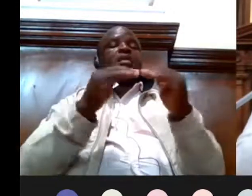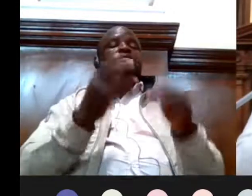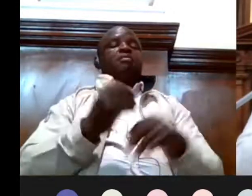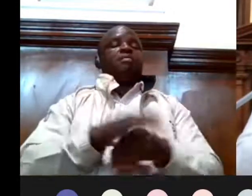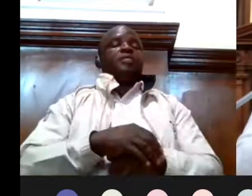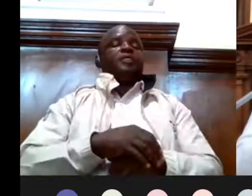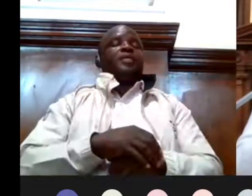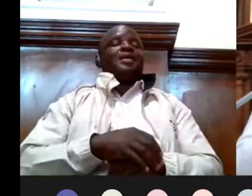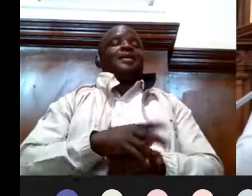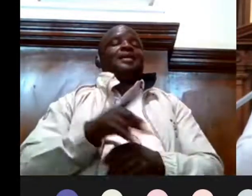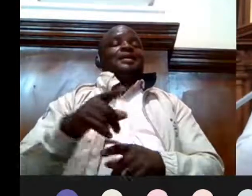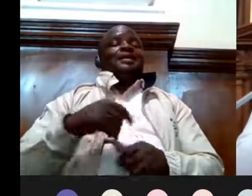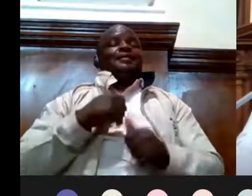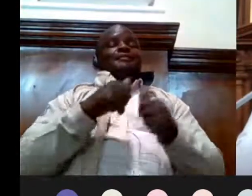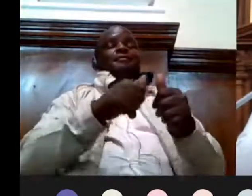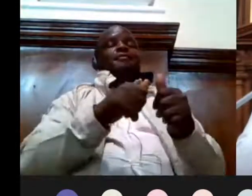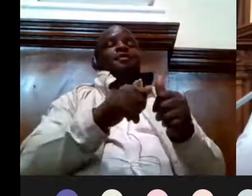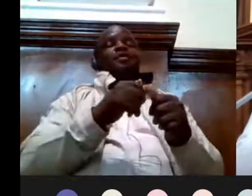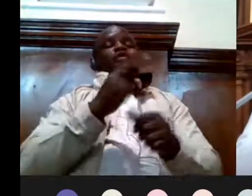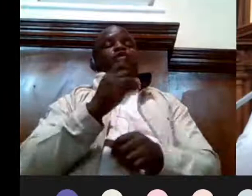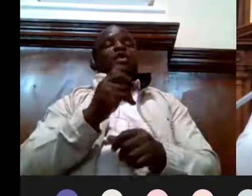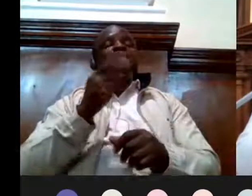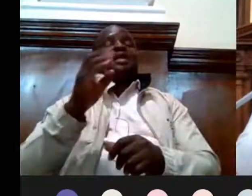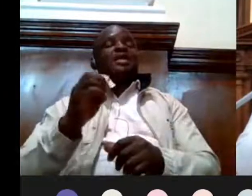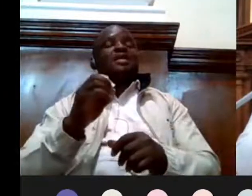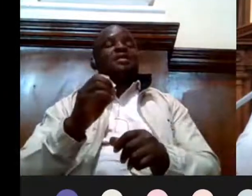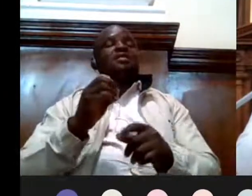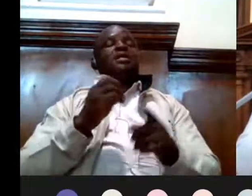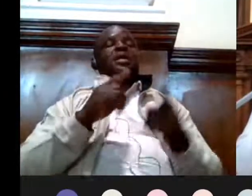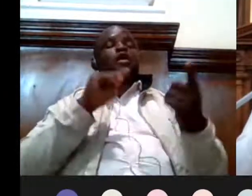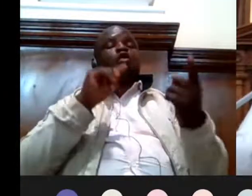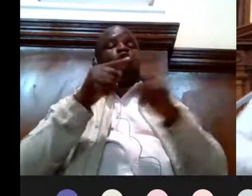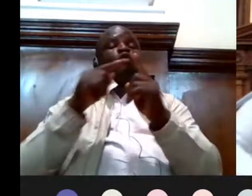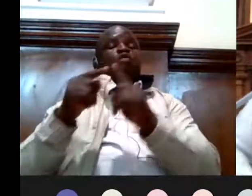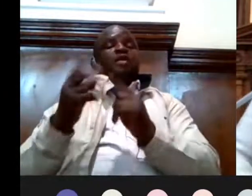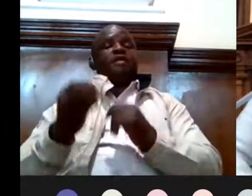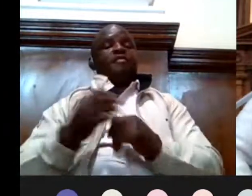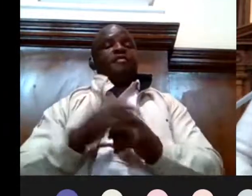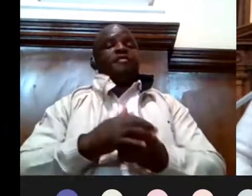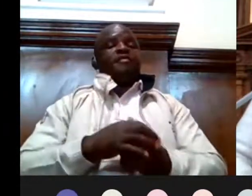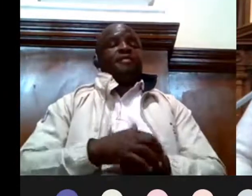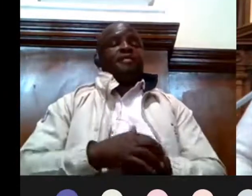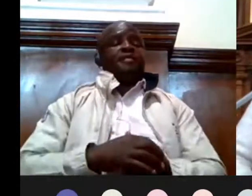with 2030 Millennium Development Goals.